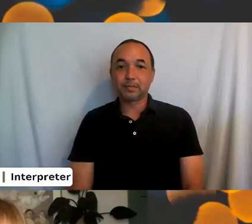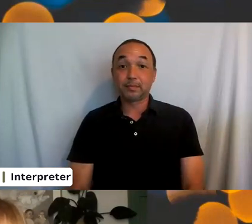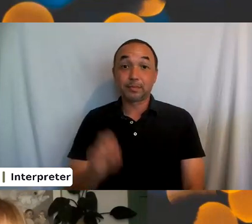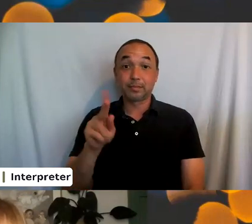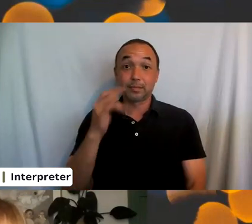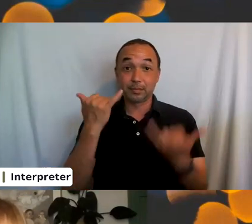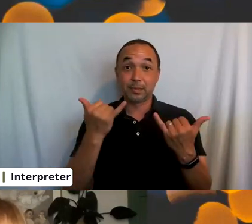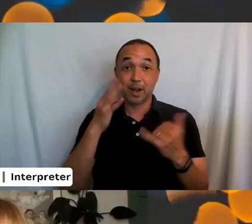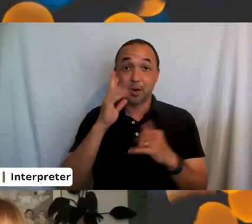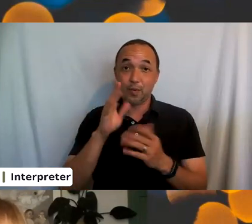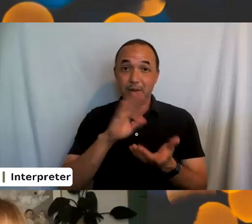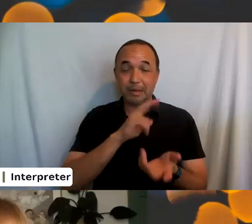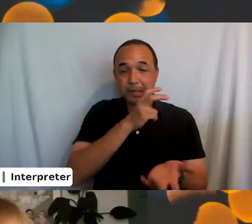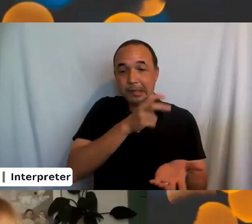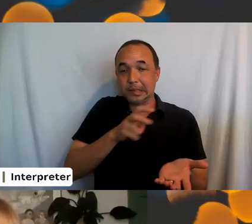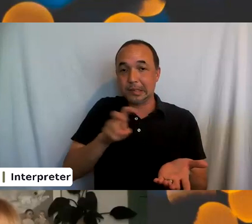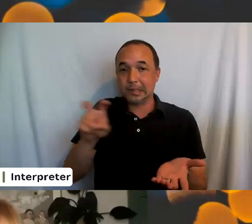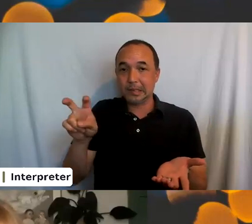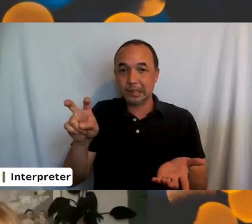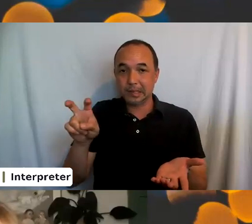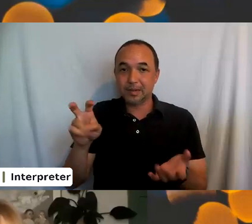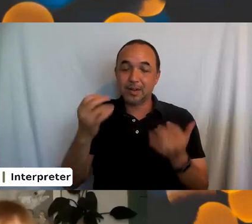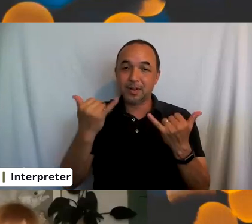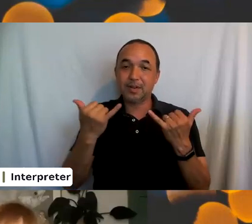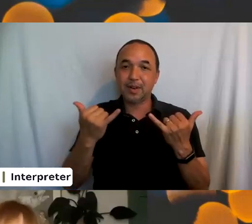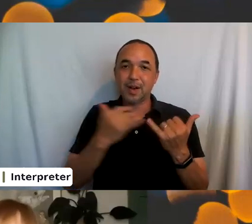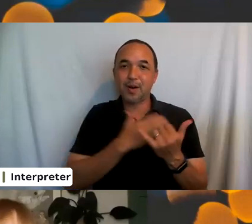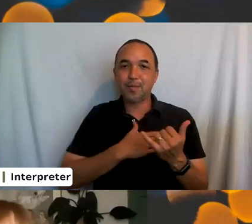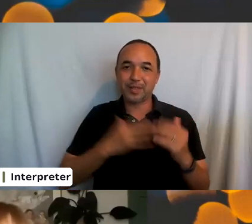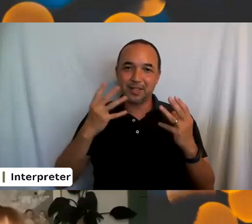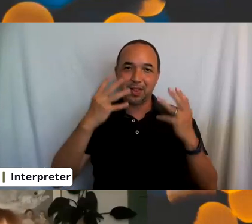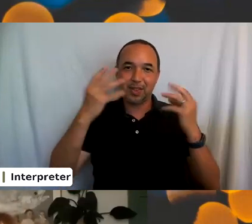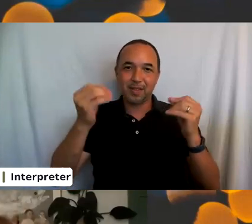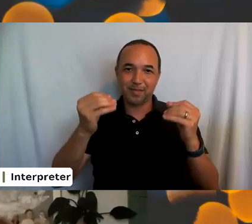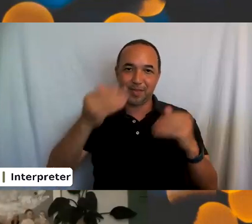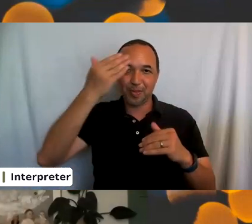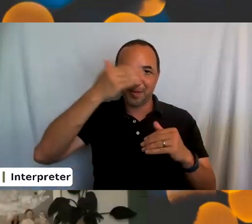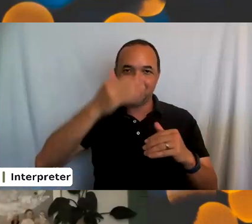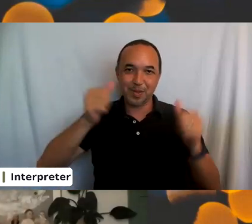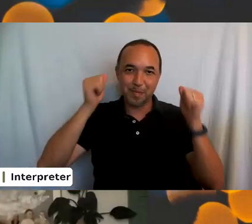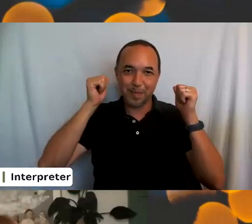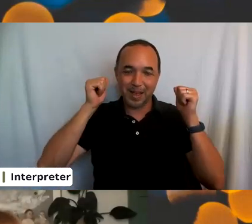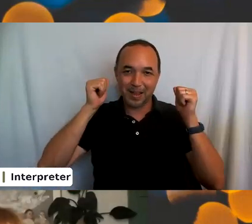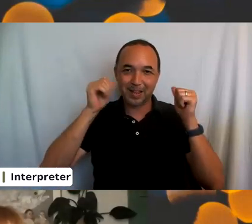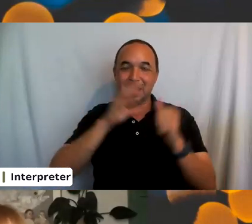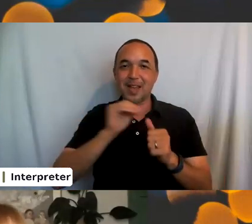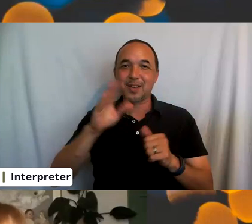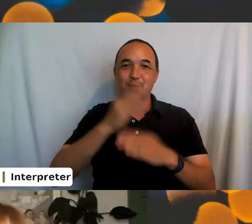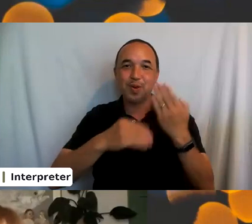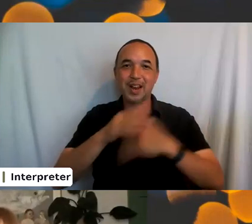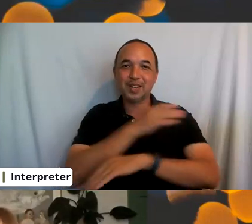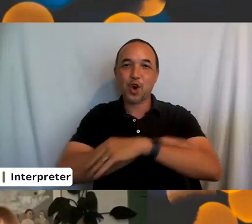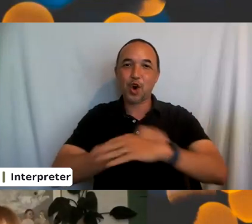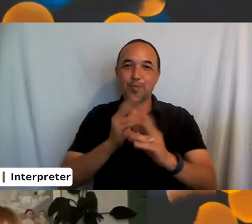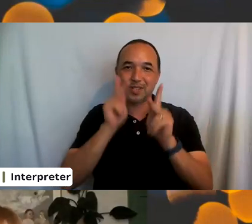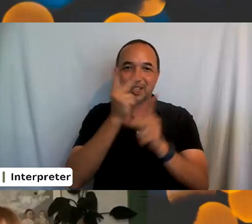and greet. Thank you, everybody. If you could just exit at the fore and aft of the cabin and just please keep your hands and arms to yourself. I don't want to get